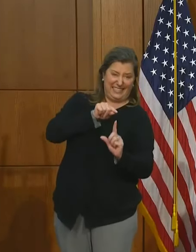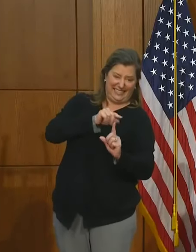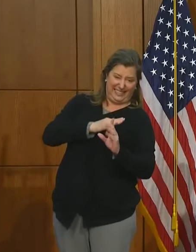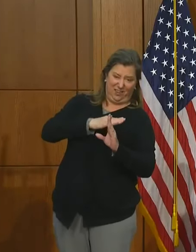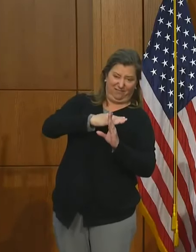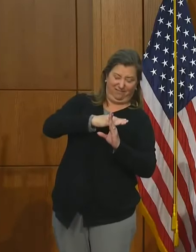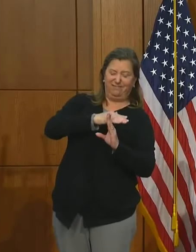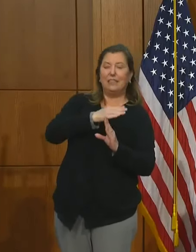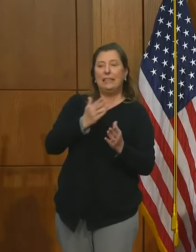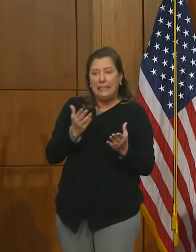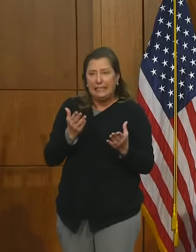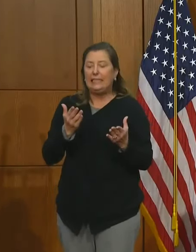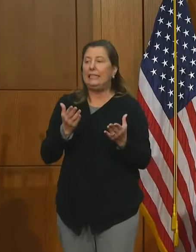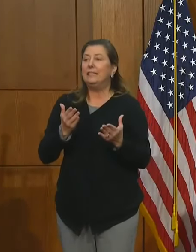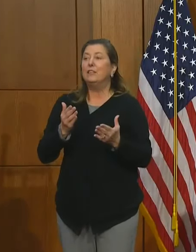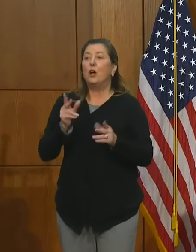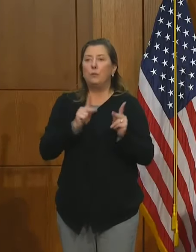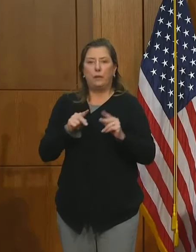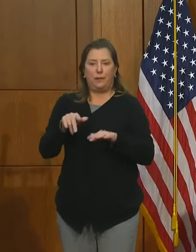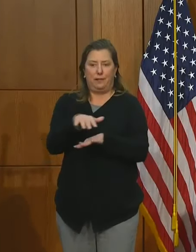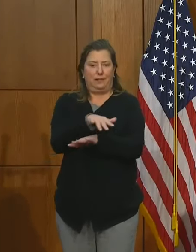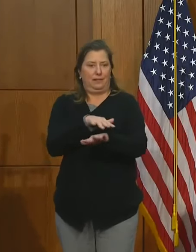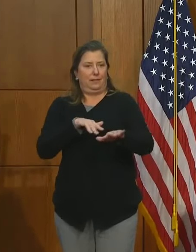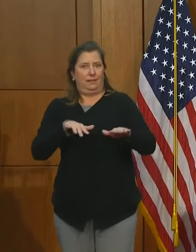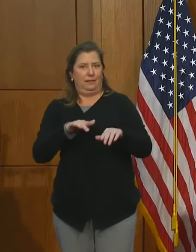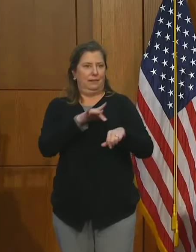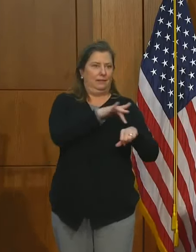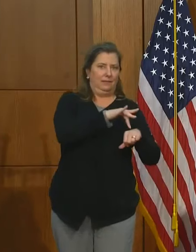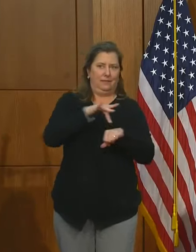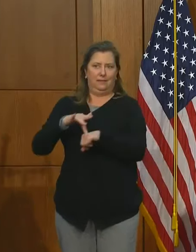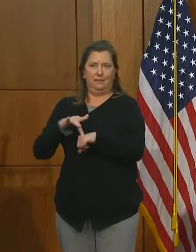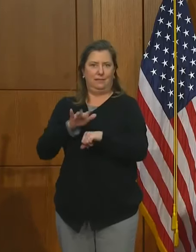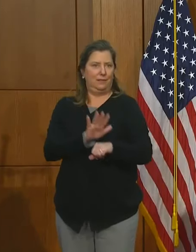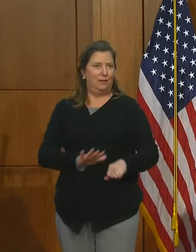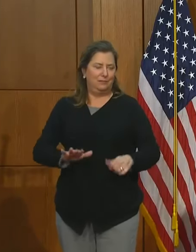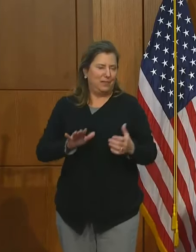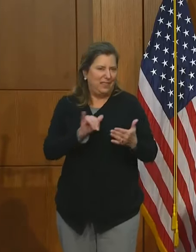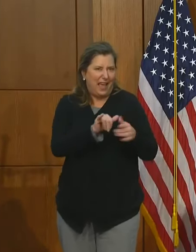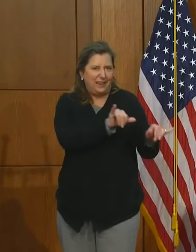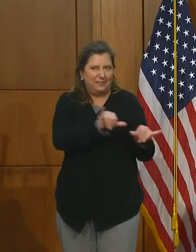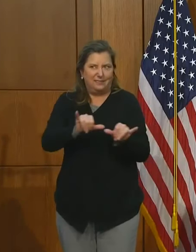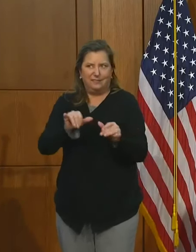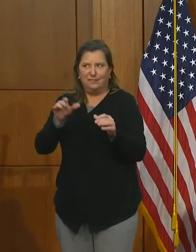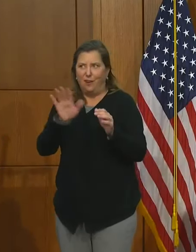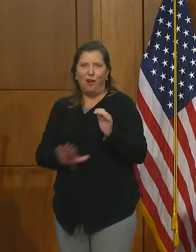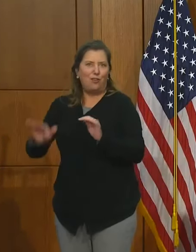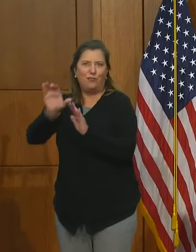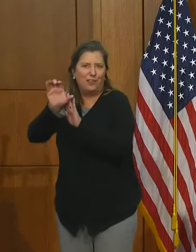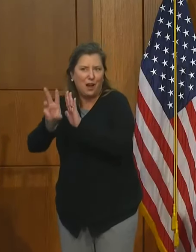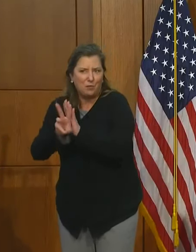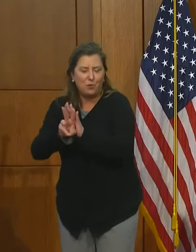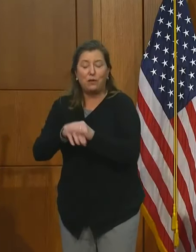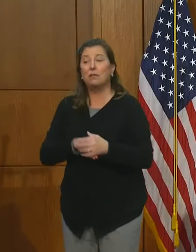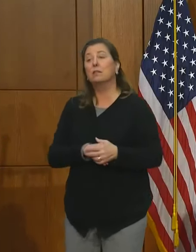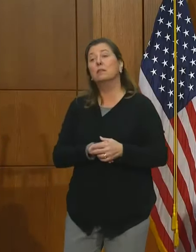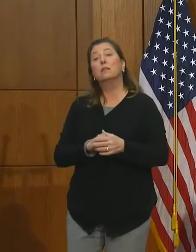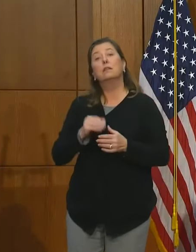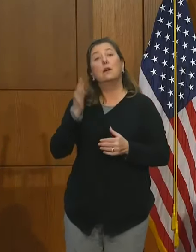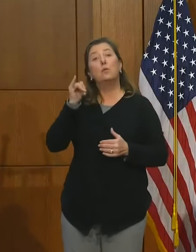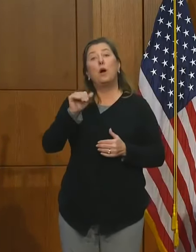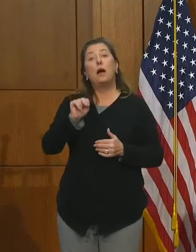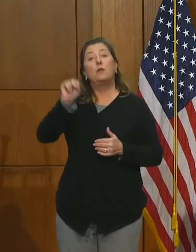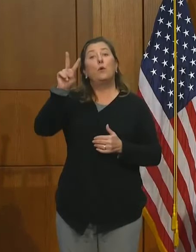got that issue of folks migrating to different areas all across the Commonwealth. What makes, I think, Northern Virginia unique,